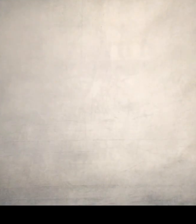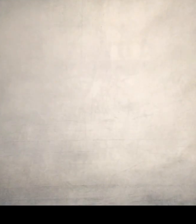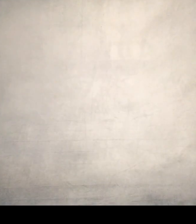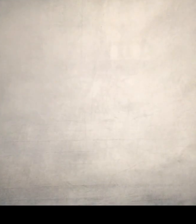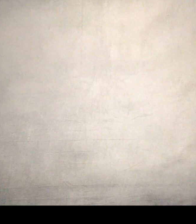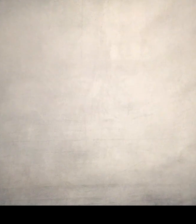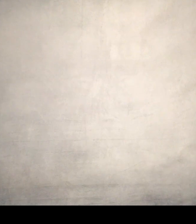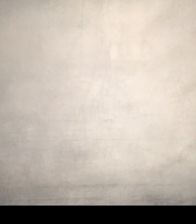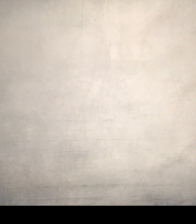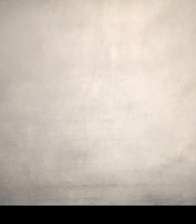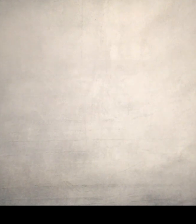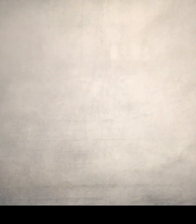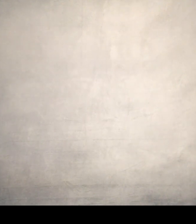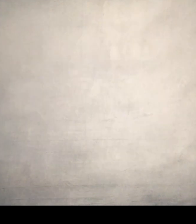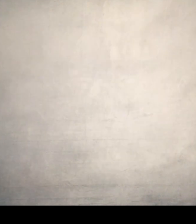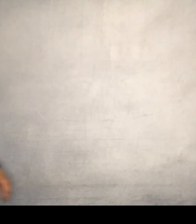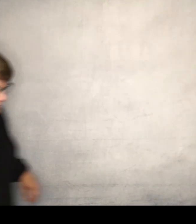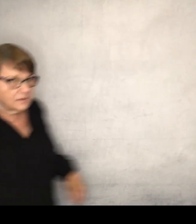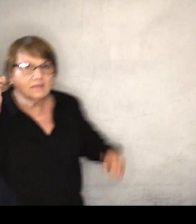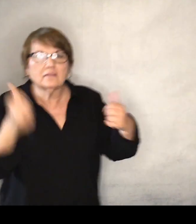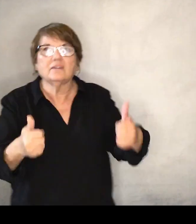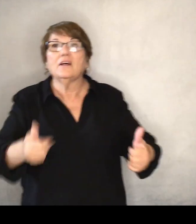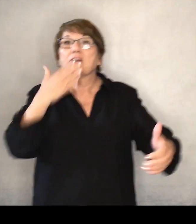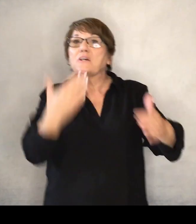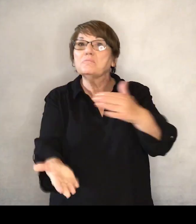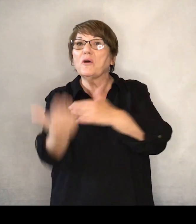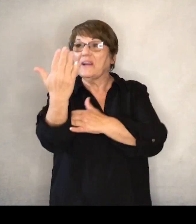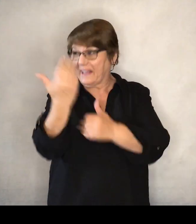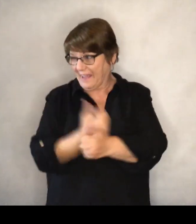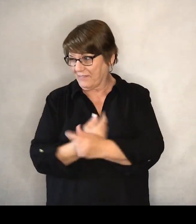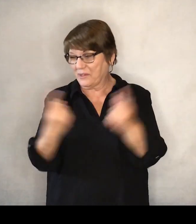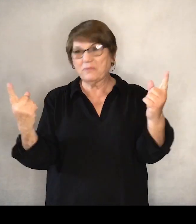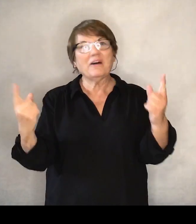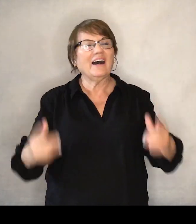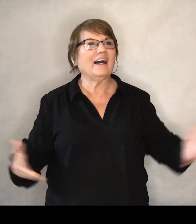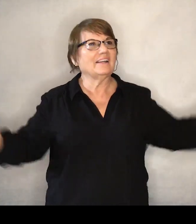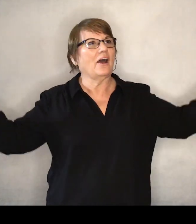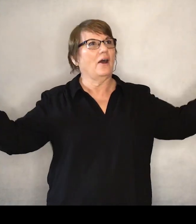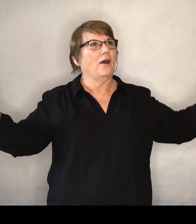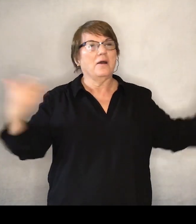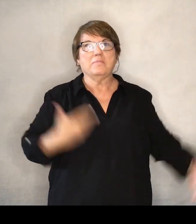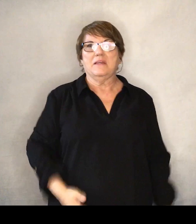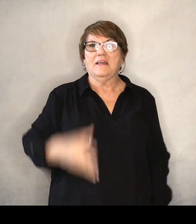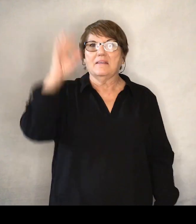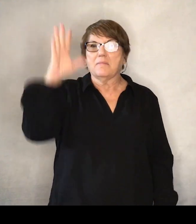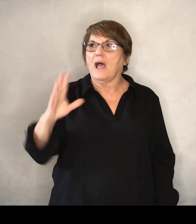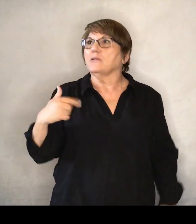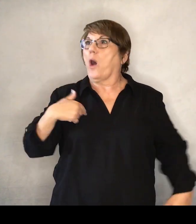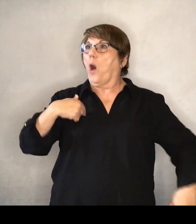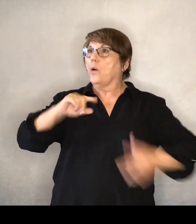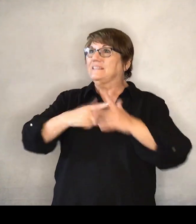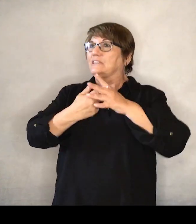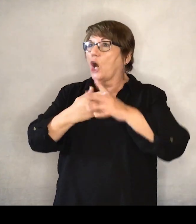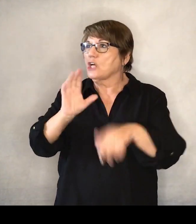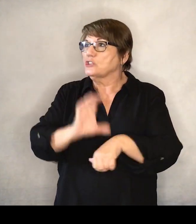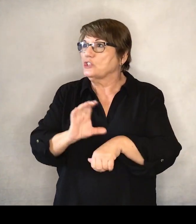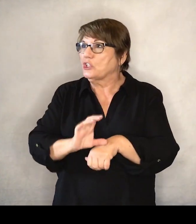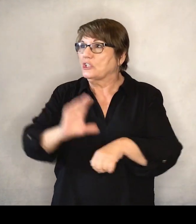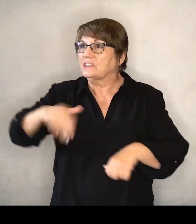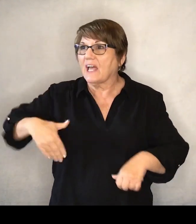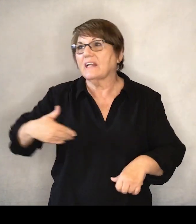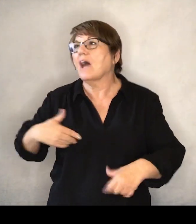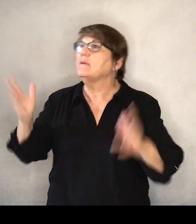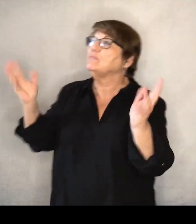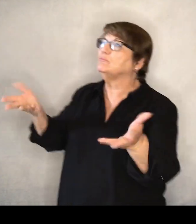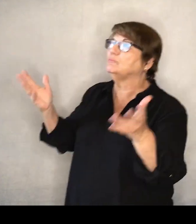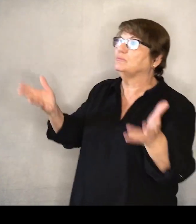Good morning, everybody. Nothing like the pastor, like not, you know, knowing when to start the service, just yapping